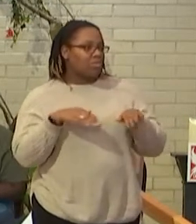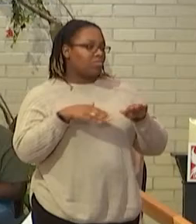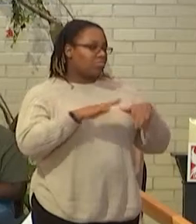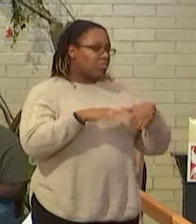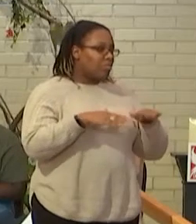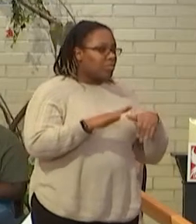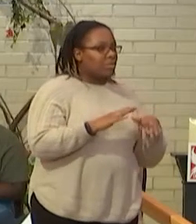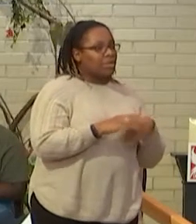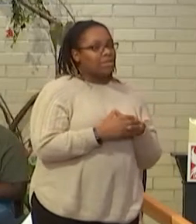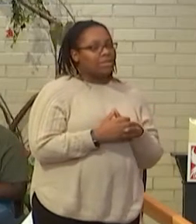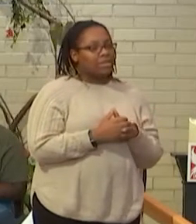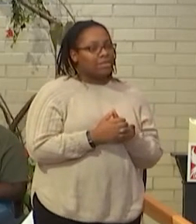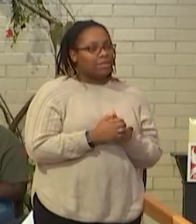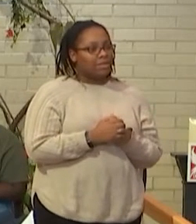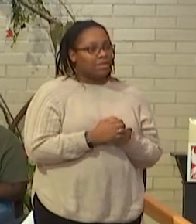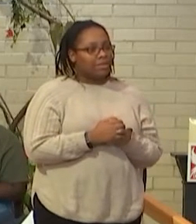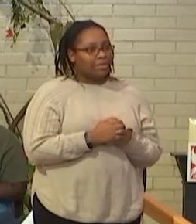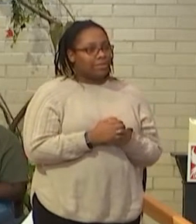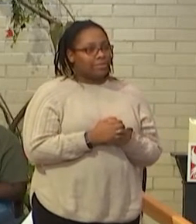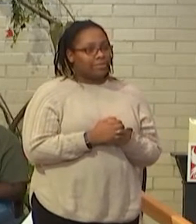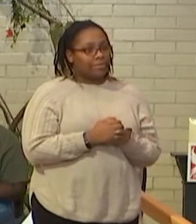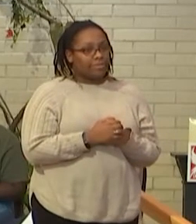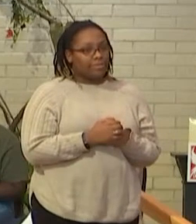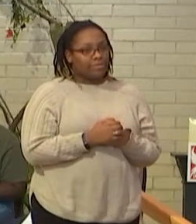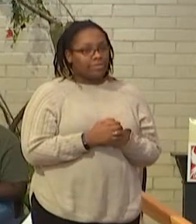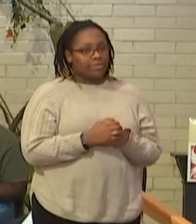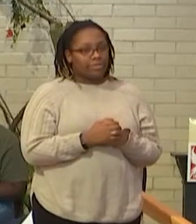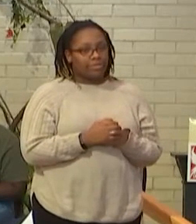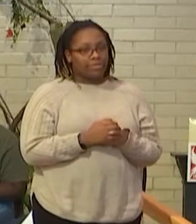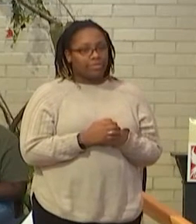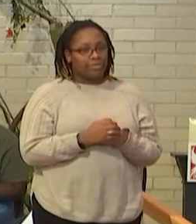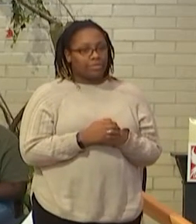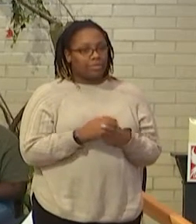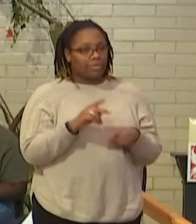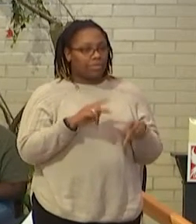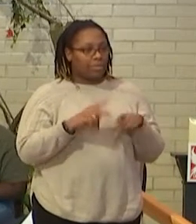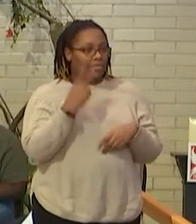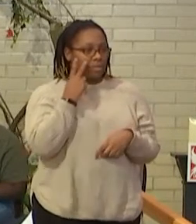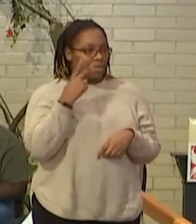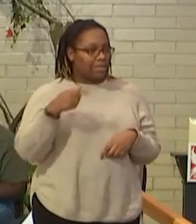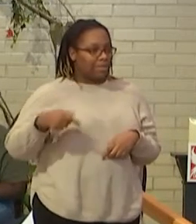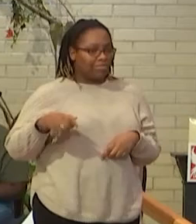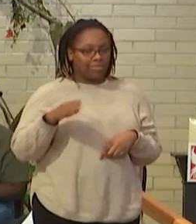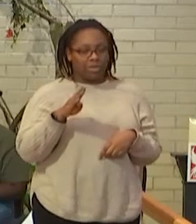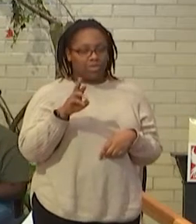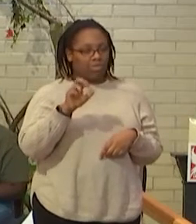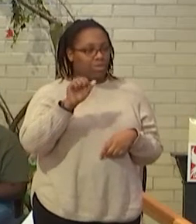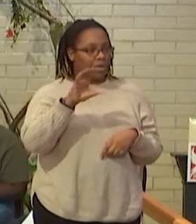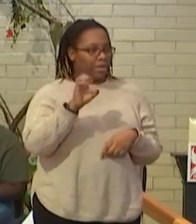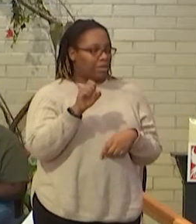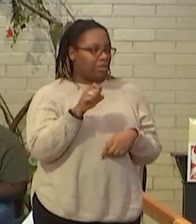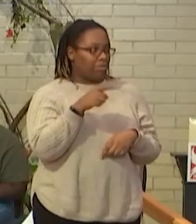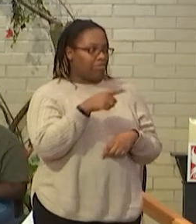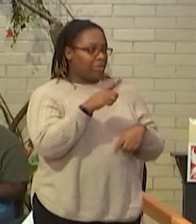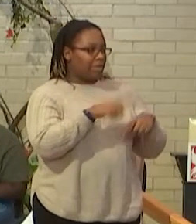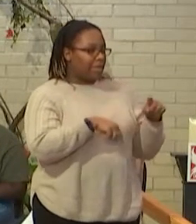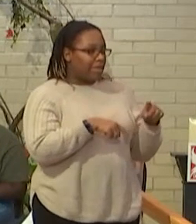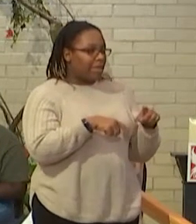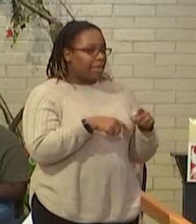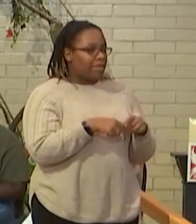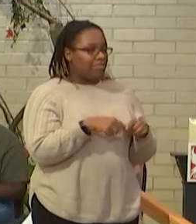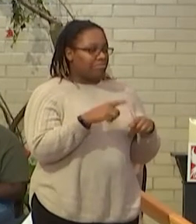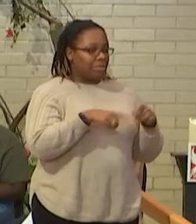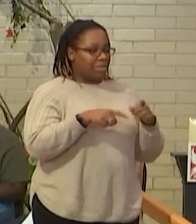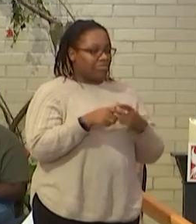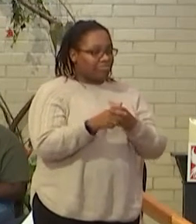it. But when I meet new people, they always assume, oh, you wear a brace, so you can't do anything. You're not able to run, you're